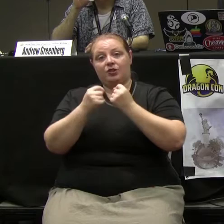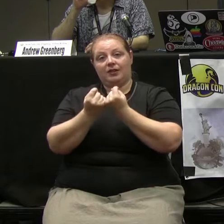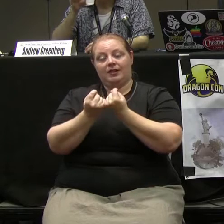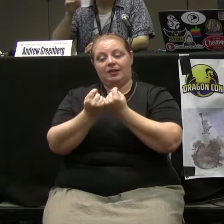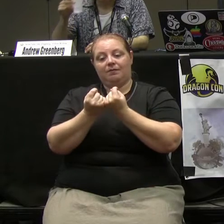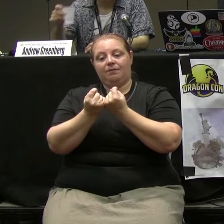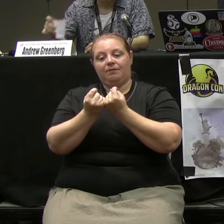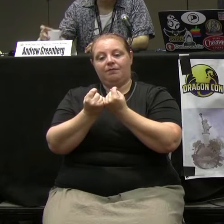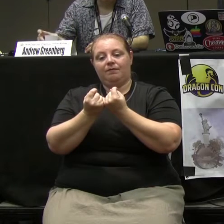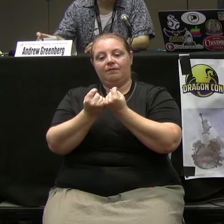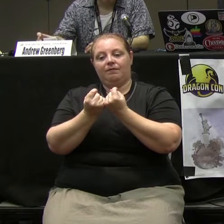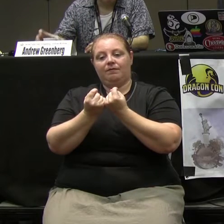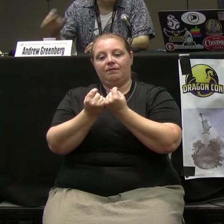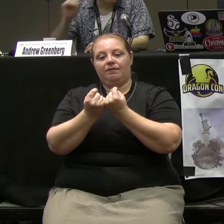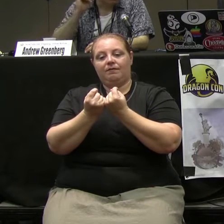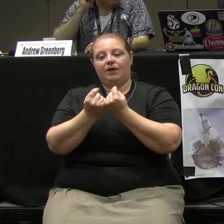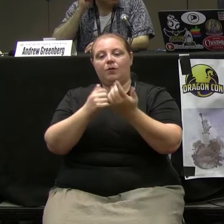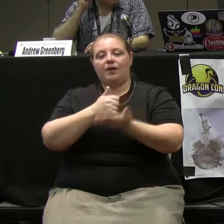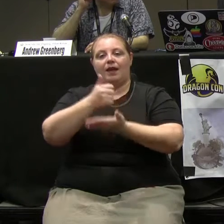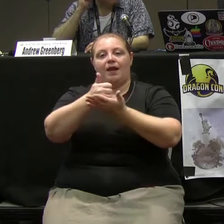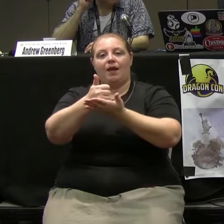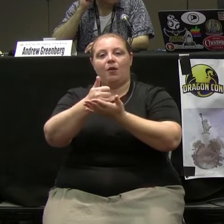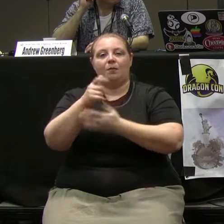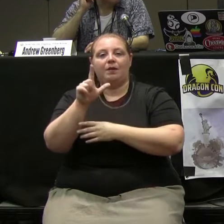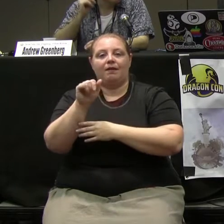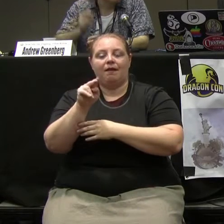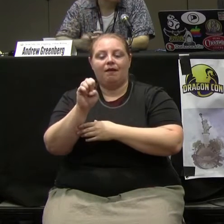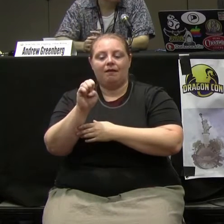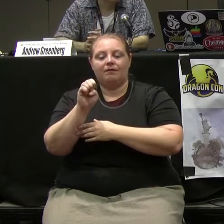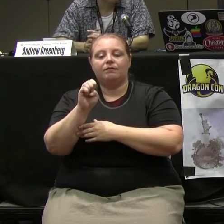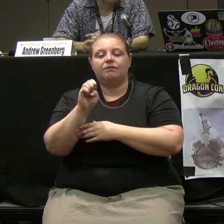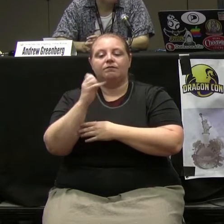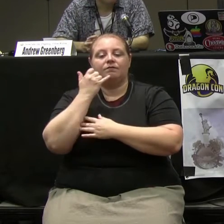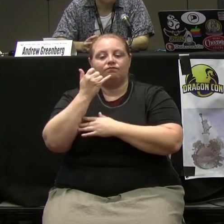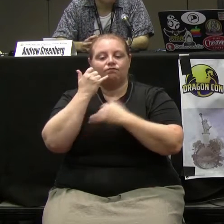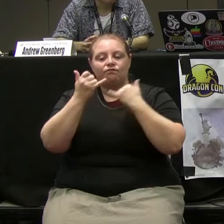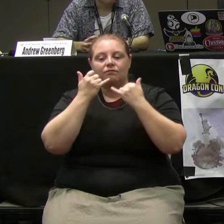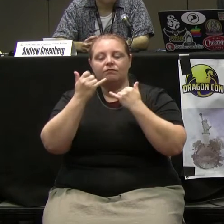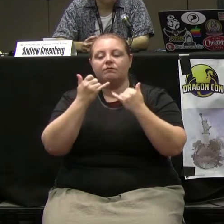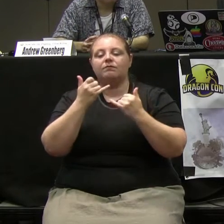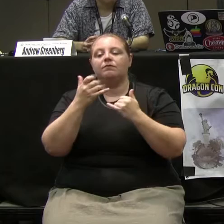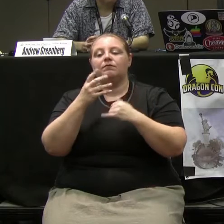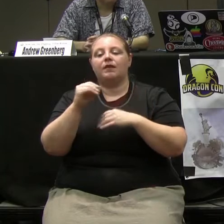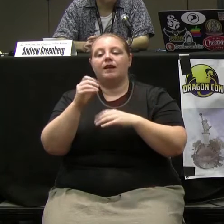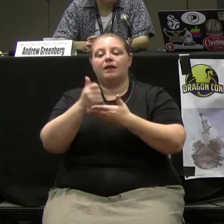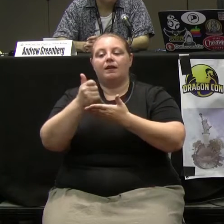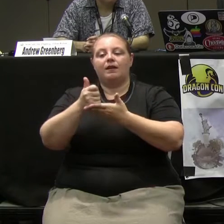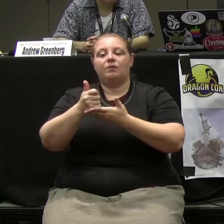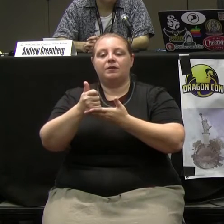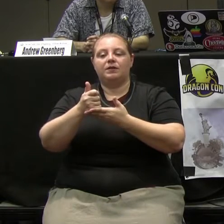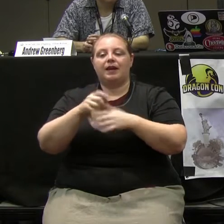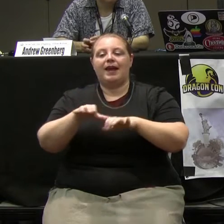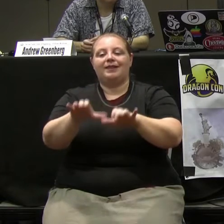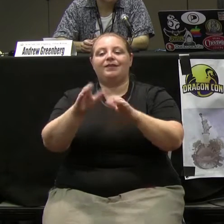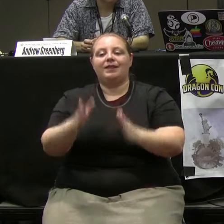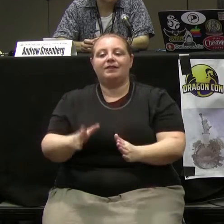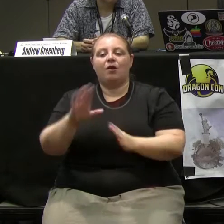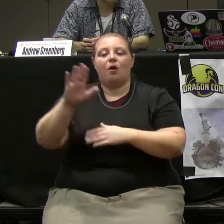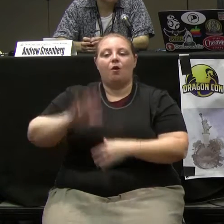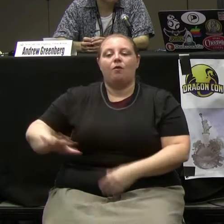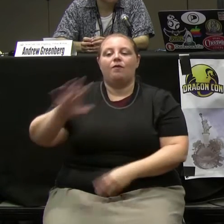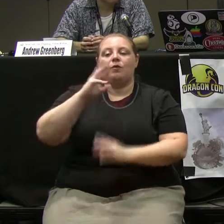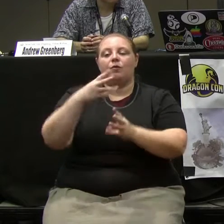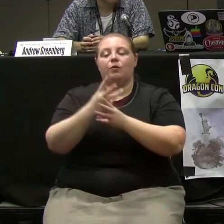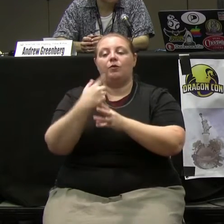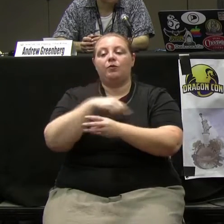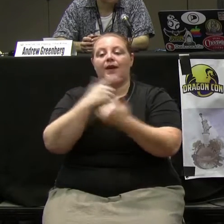things, operates a digital security helpline, which provides direct advice and assistance to activists all over the world. We have an advocacy team that